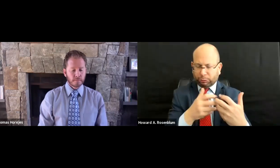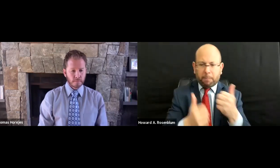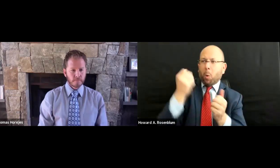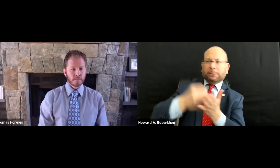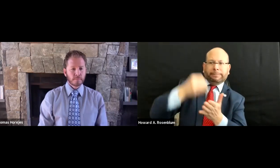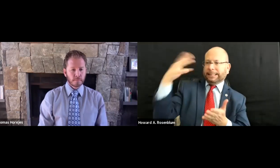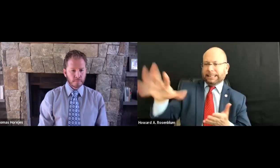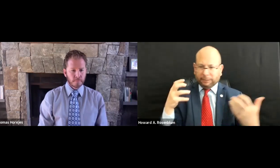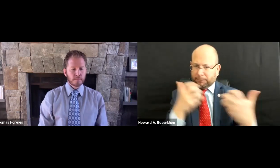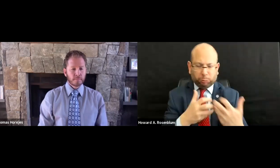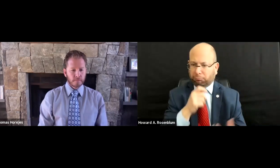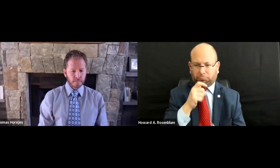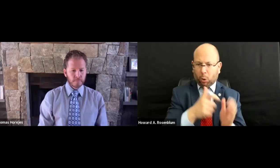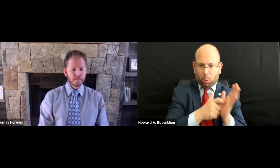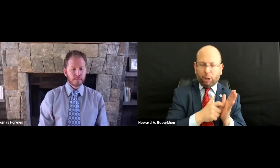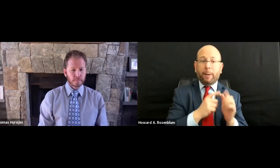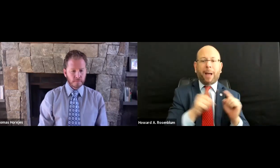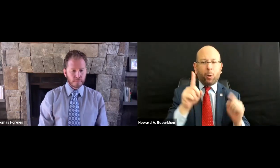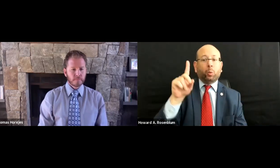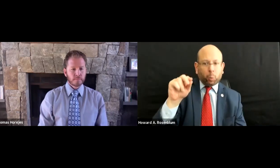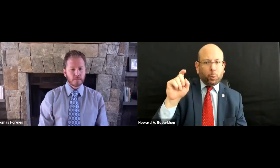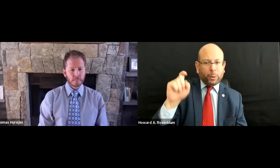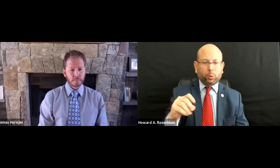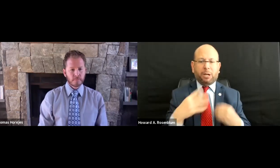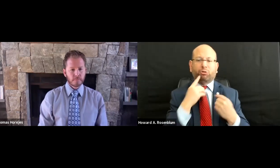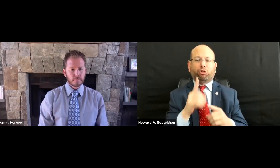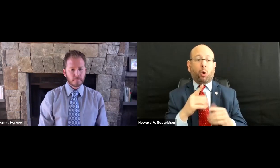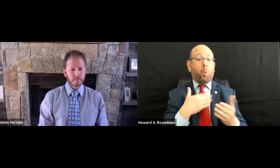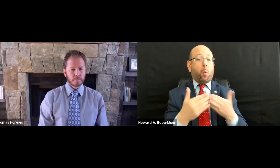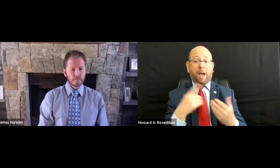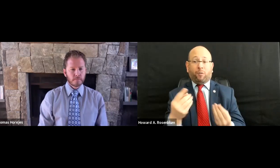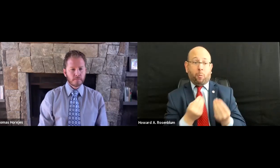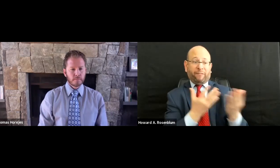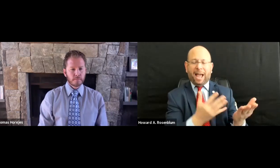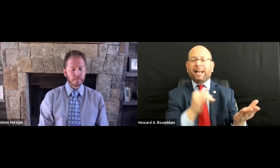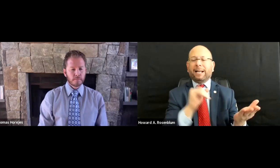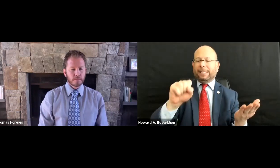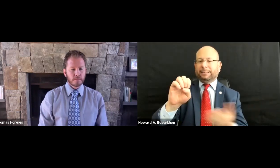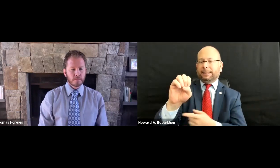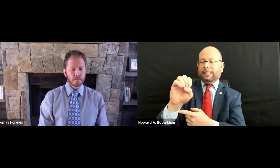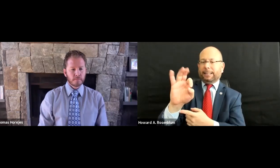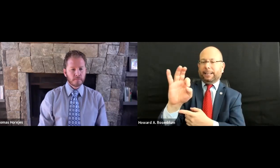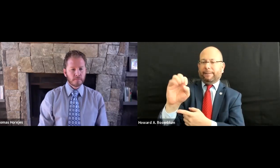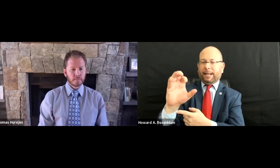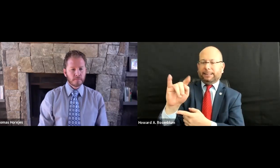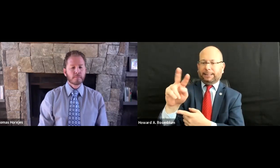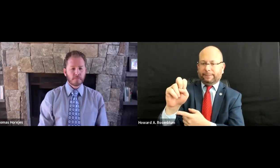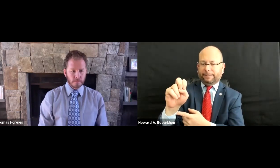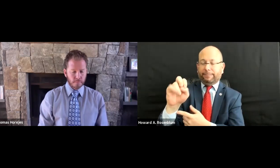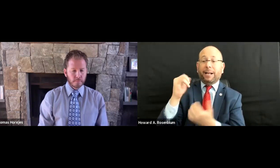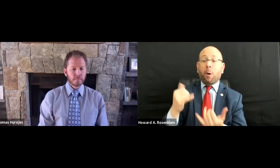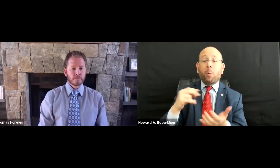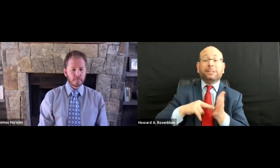So there's not a requirement to provide the maximum accommodation, the most expensive accommodation, but you do need to make sure